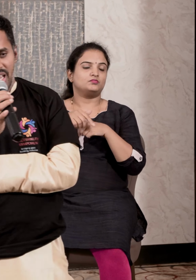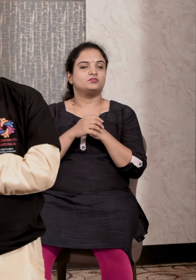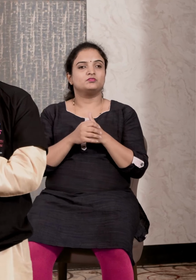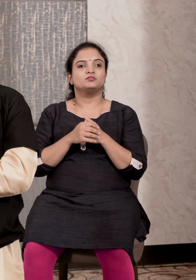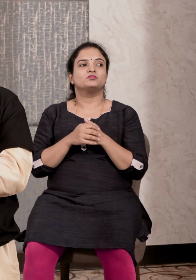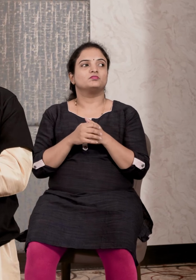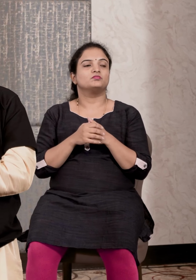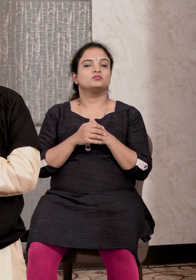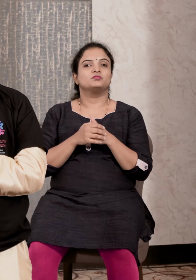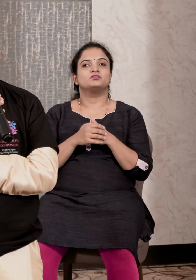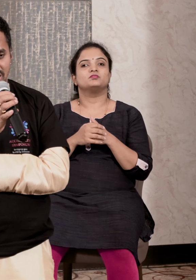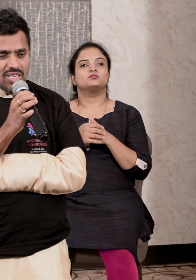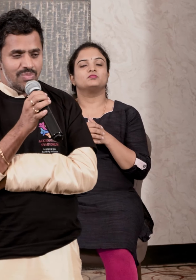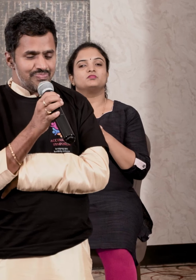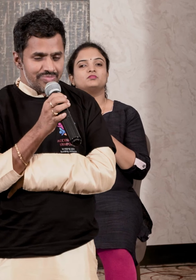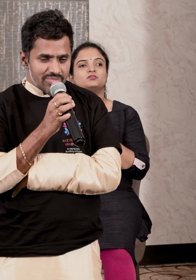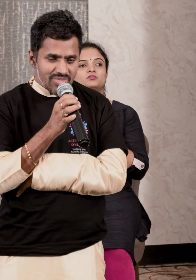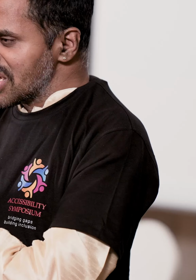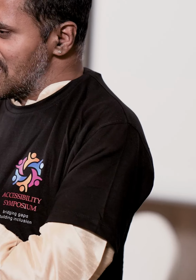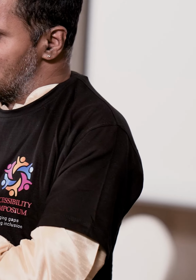Dr. Kailash. And